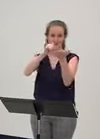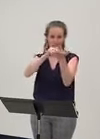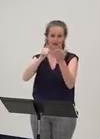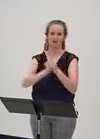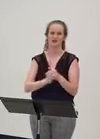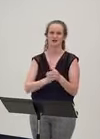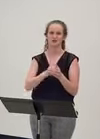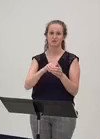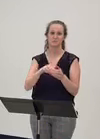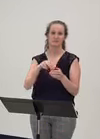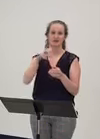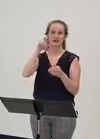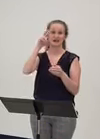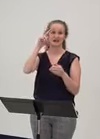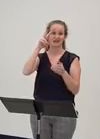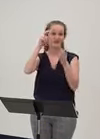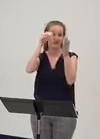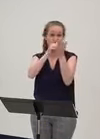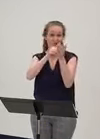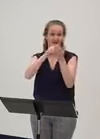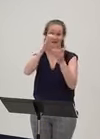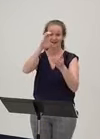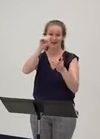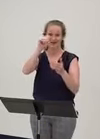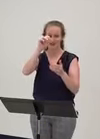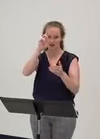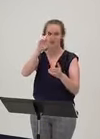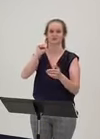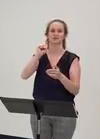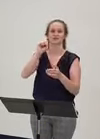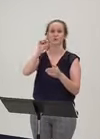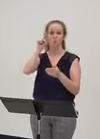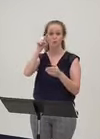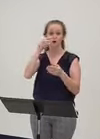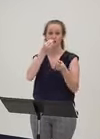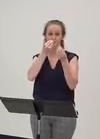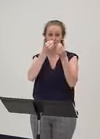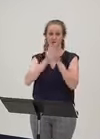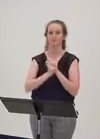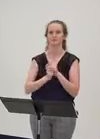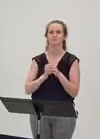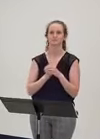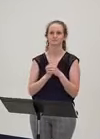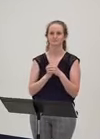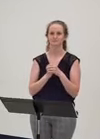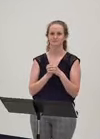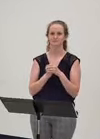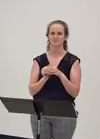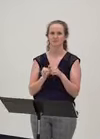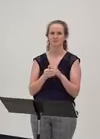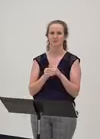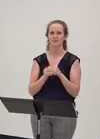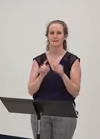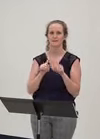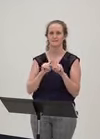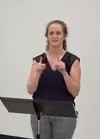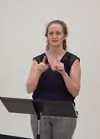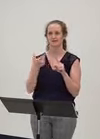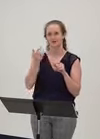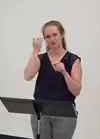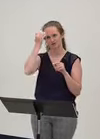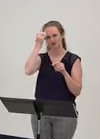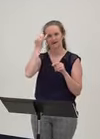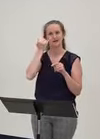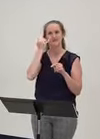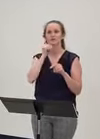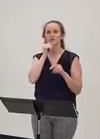about 2,000 calories, which is supposed to be our normal intake for the whole day. But then, you know, if you didn't eat all day,